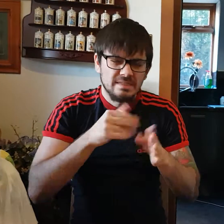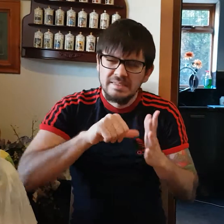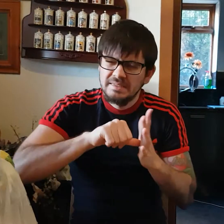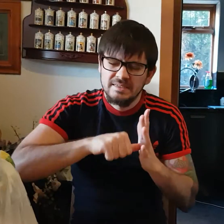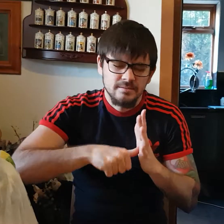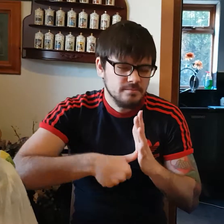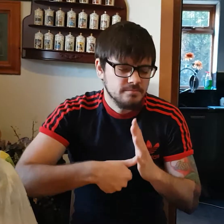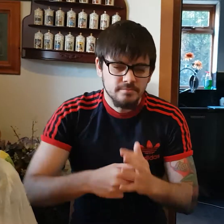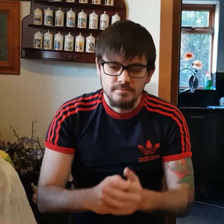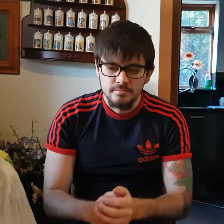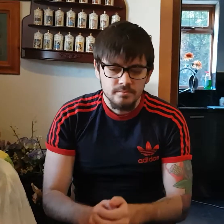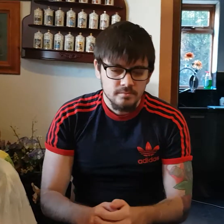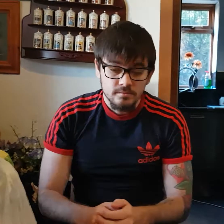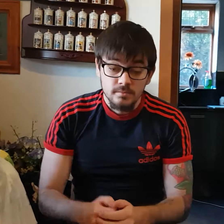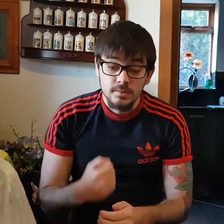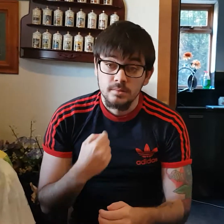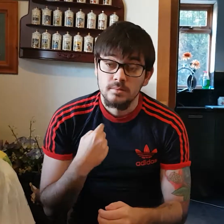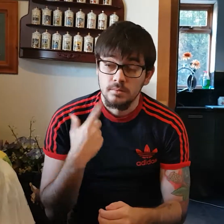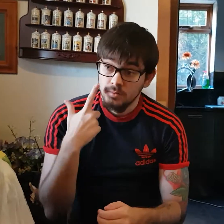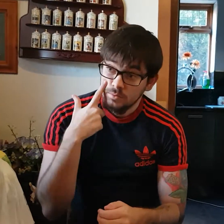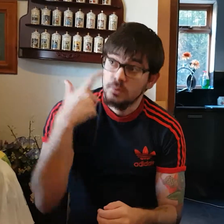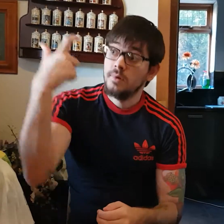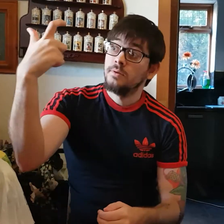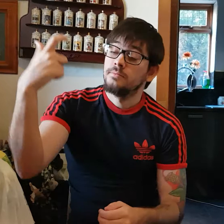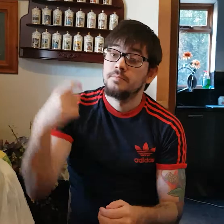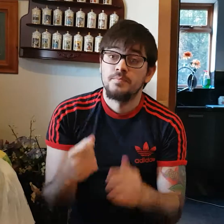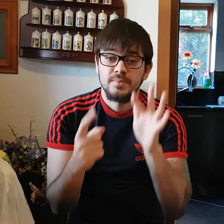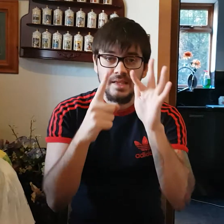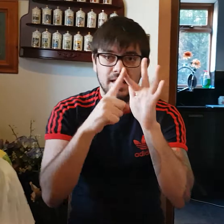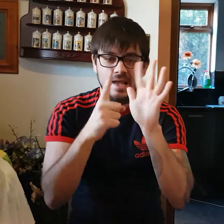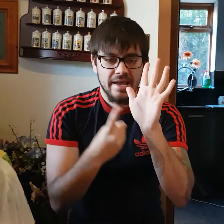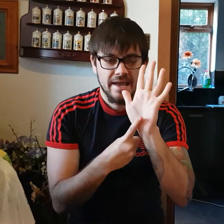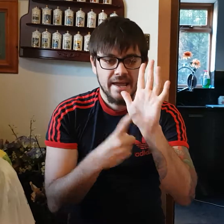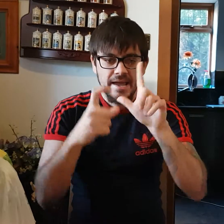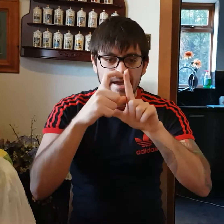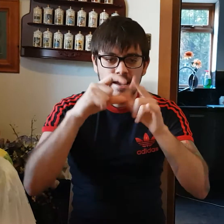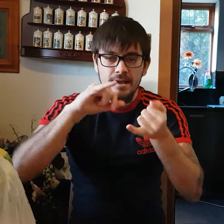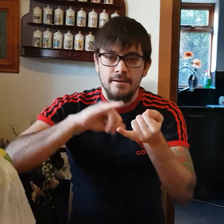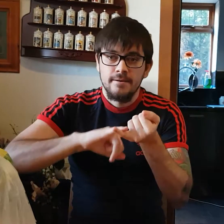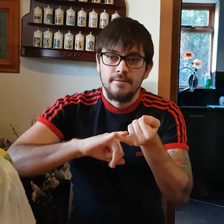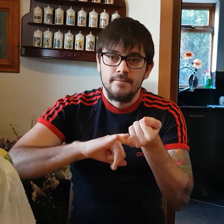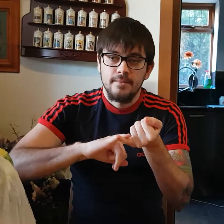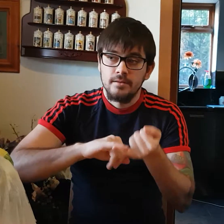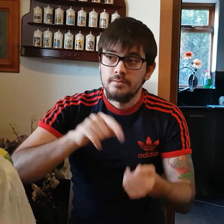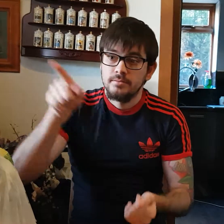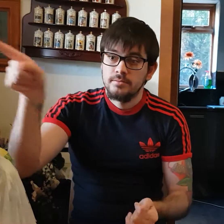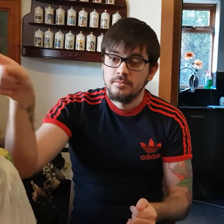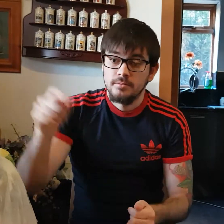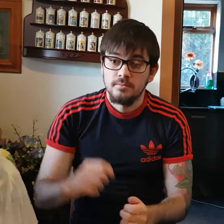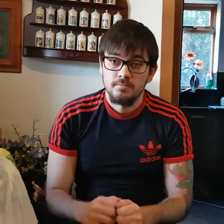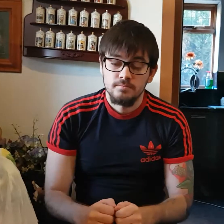There was lots of jobs around that were for hearing and I found it really difficult. So I found